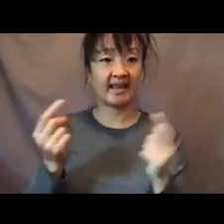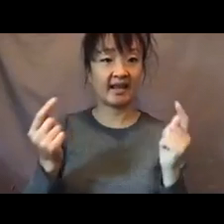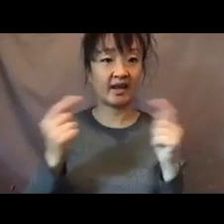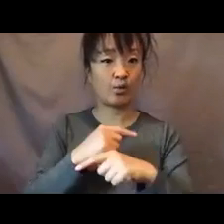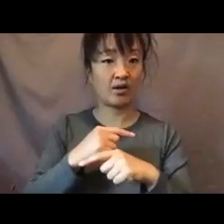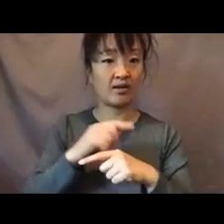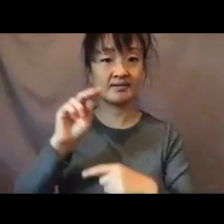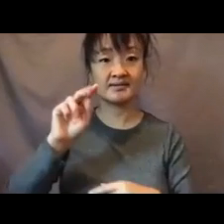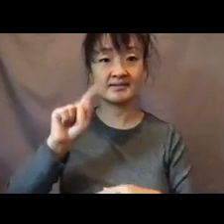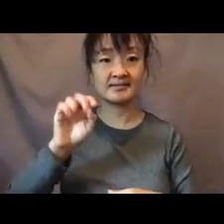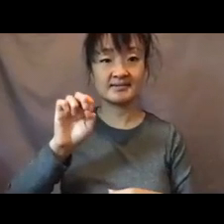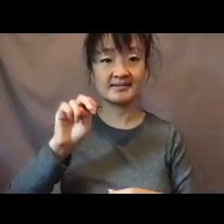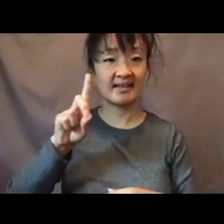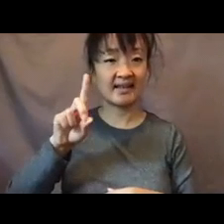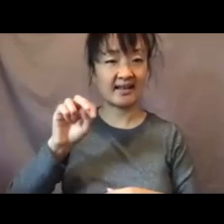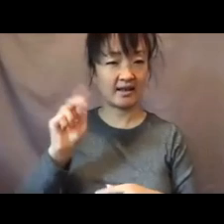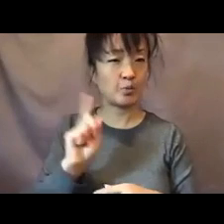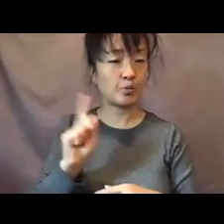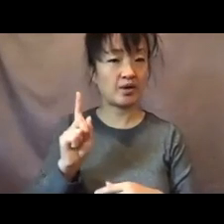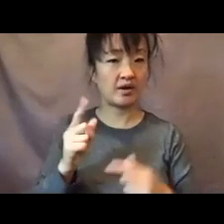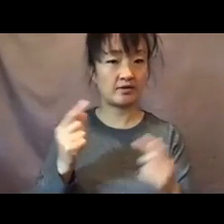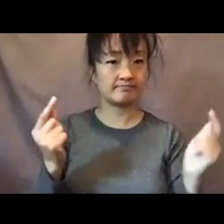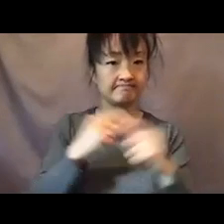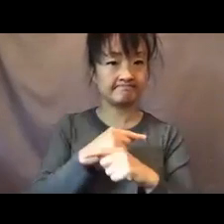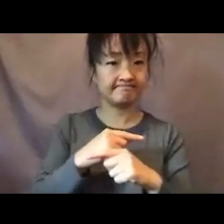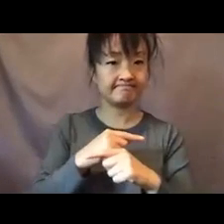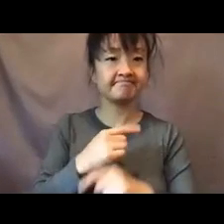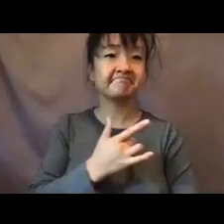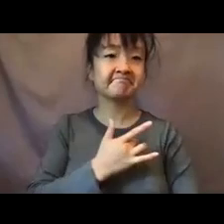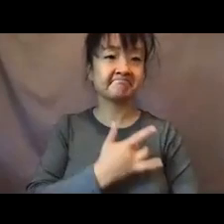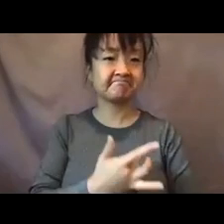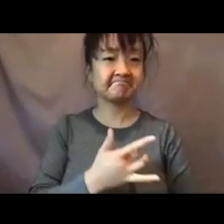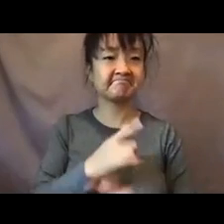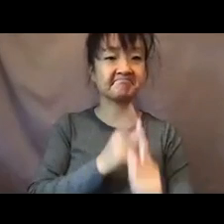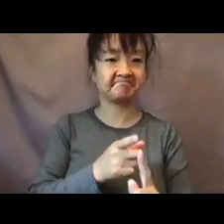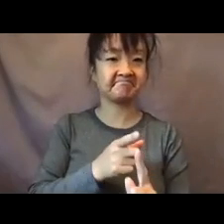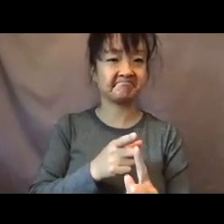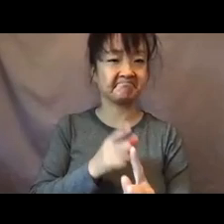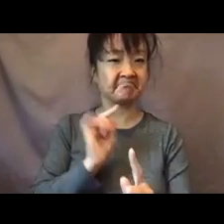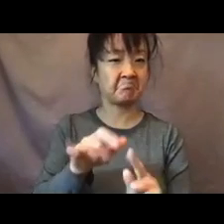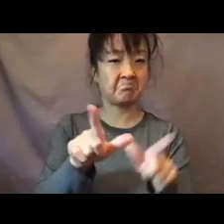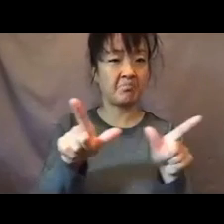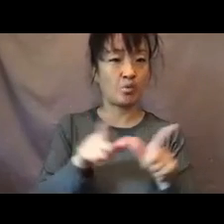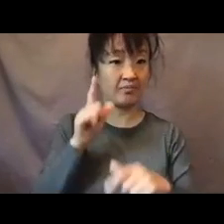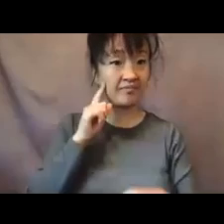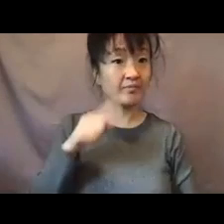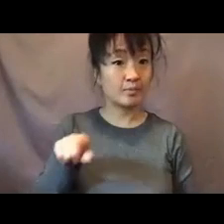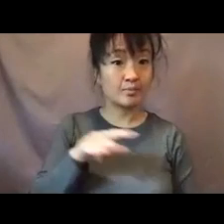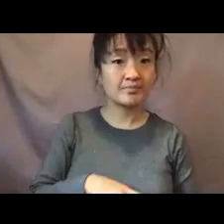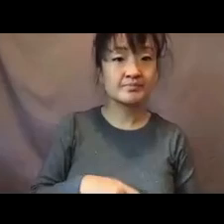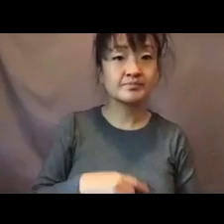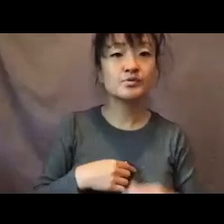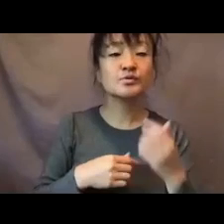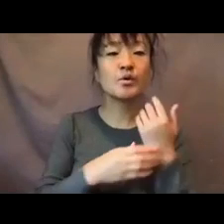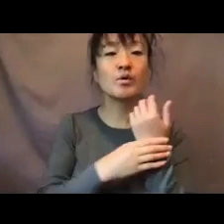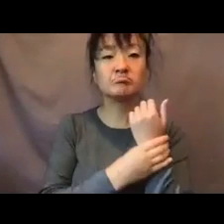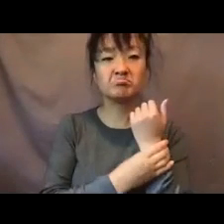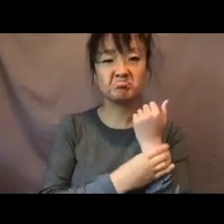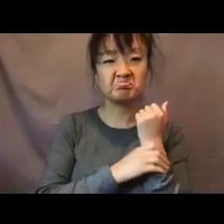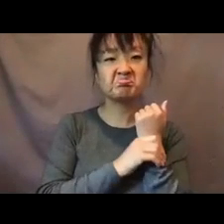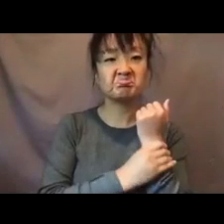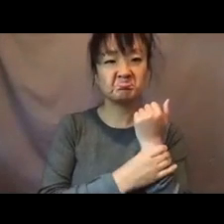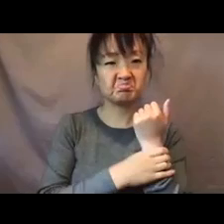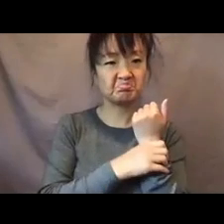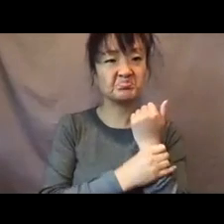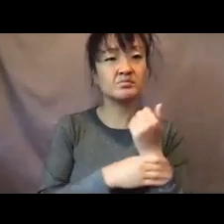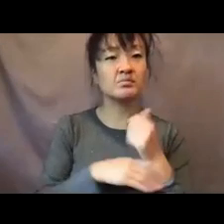that location is, where the crossing is likely where that point is for you, right? So you can just sort of gently massage that. This one you